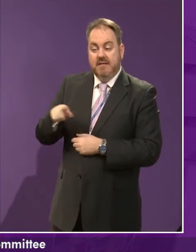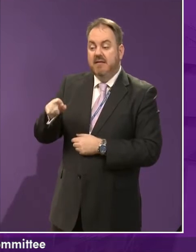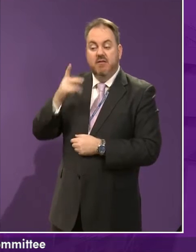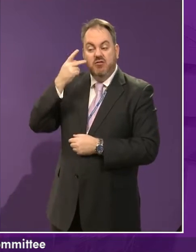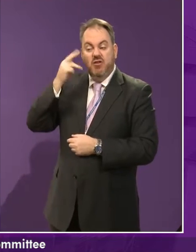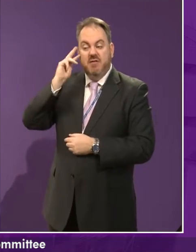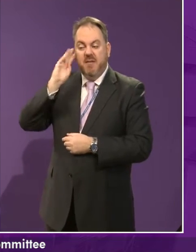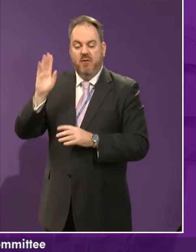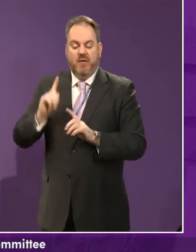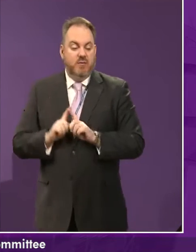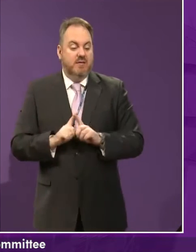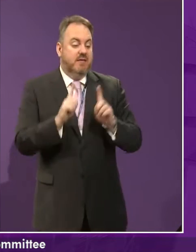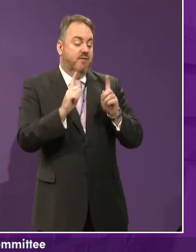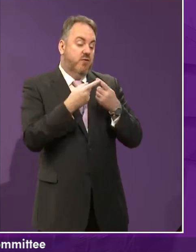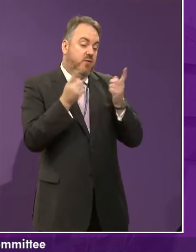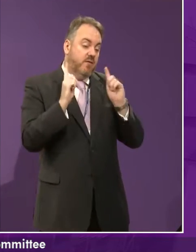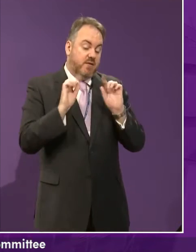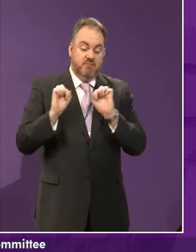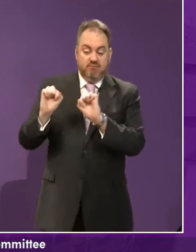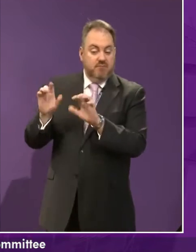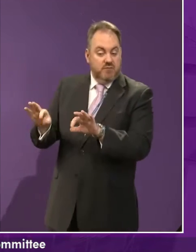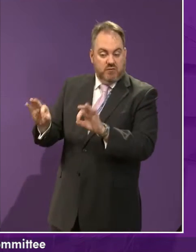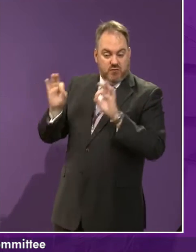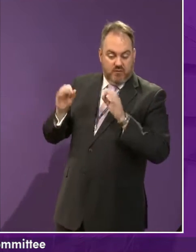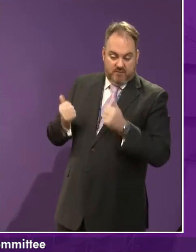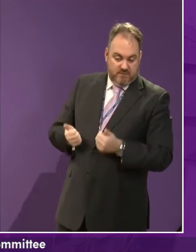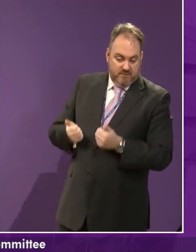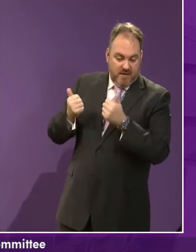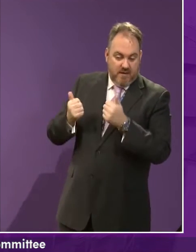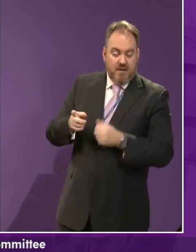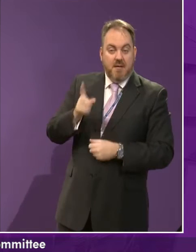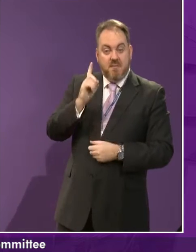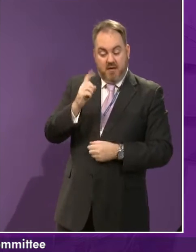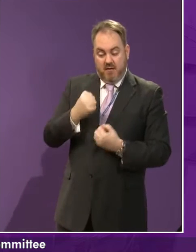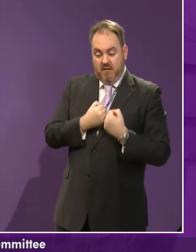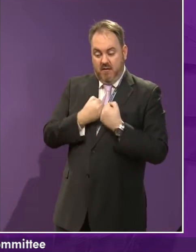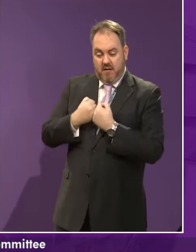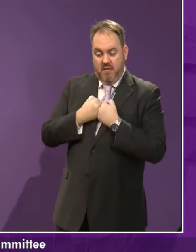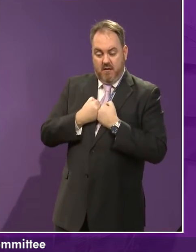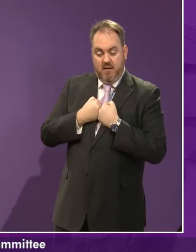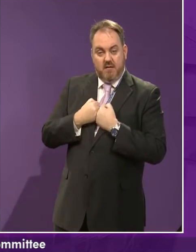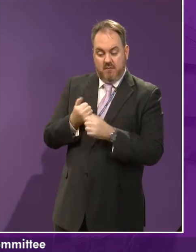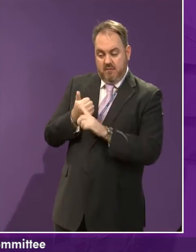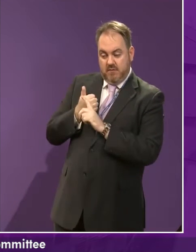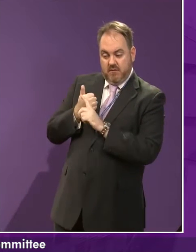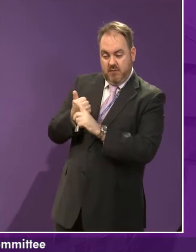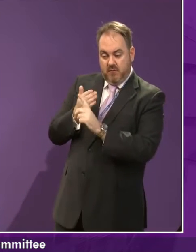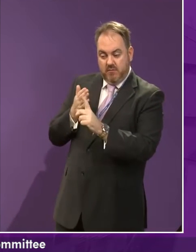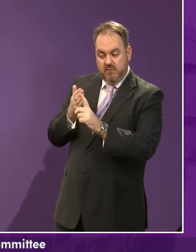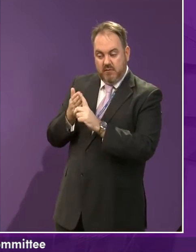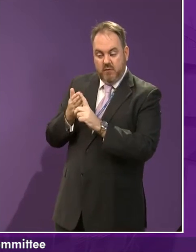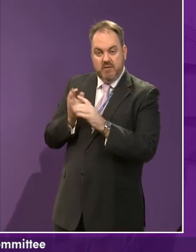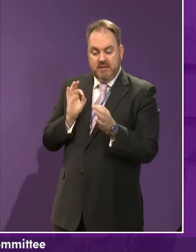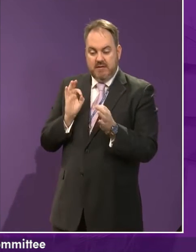elsewhere. But the early intervention was key, because for that support package, the student we needed to look at